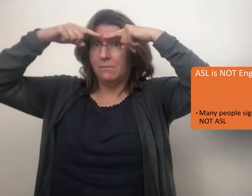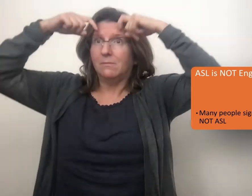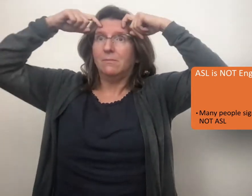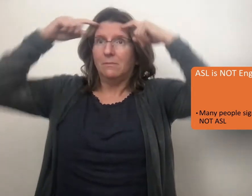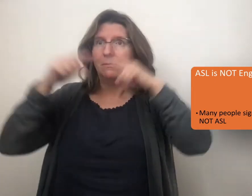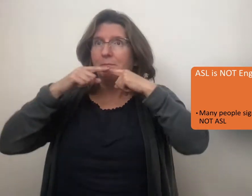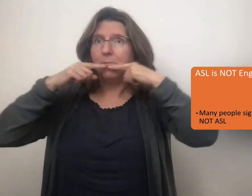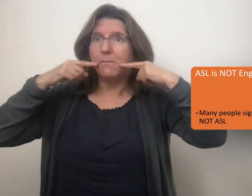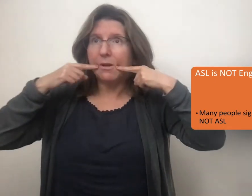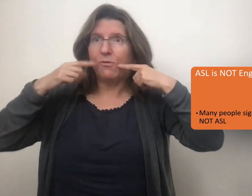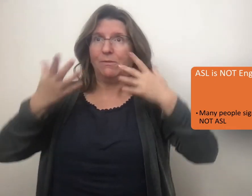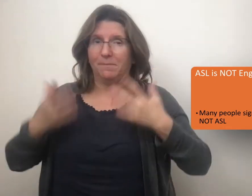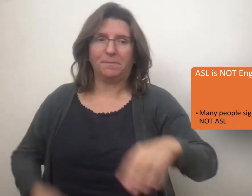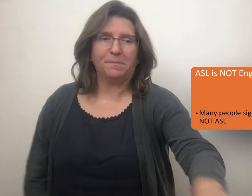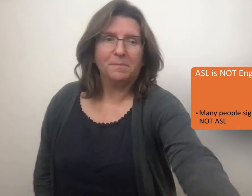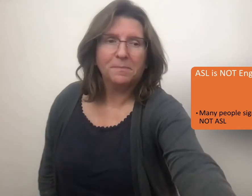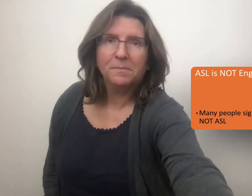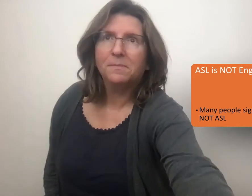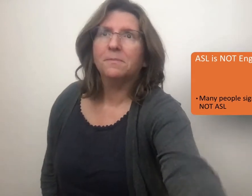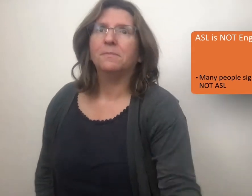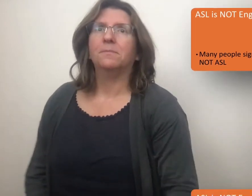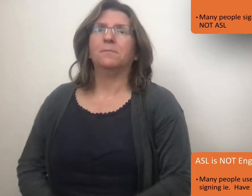not present, your signed sentence is incomprehensible.